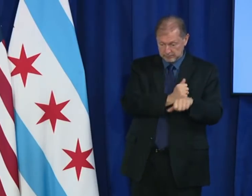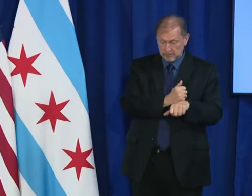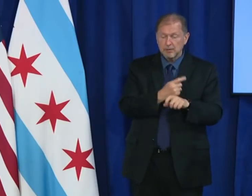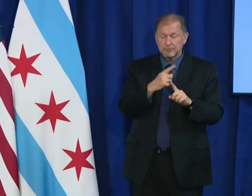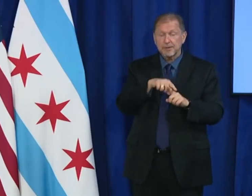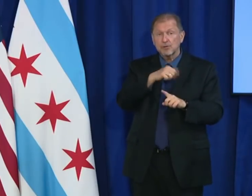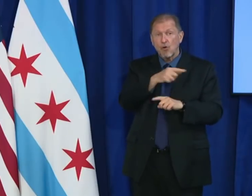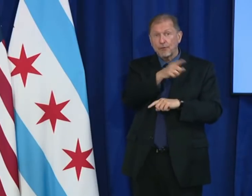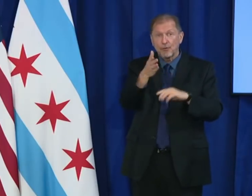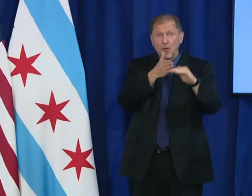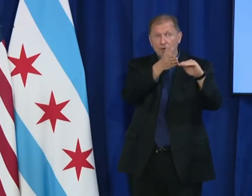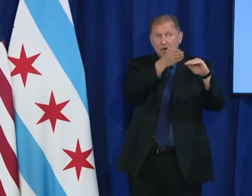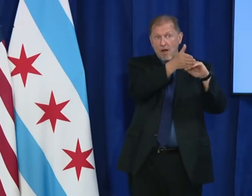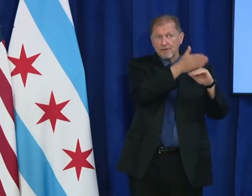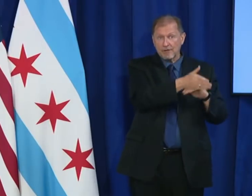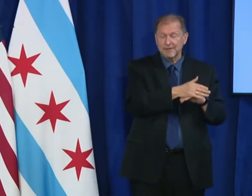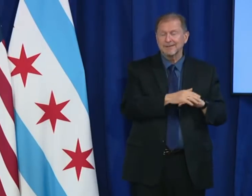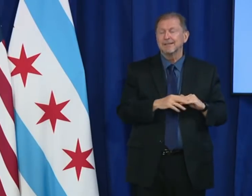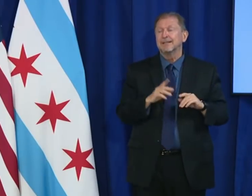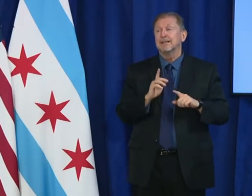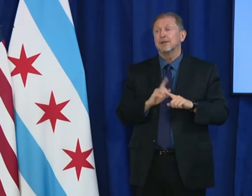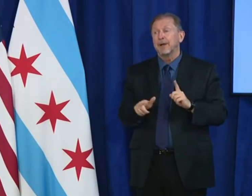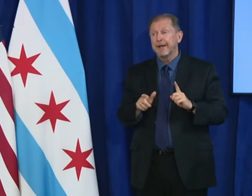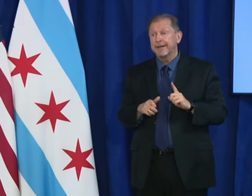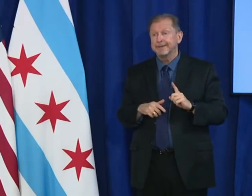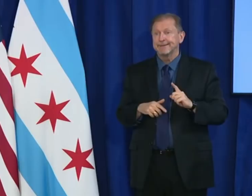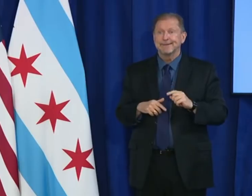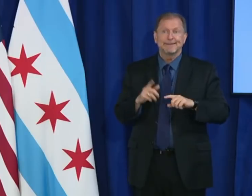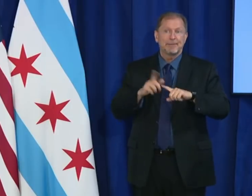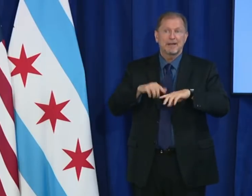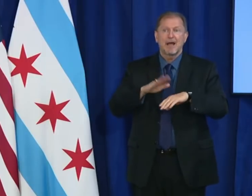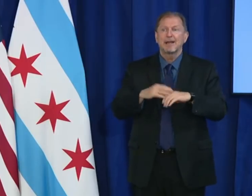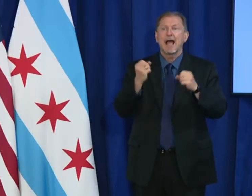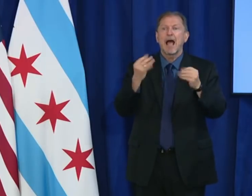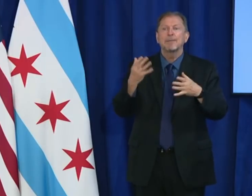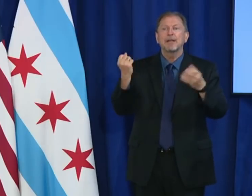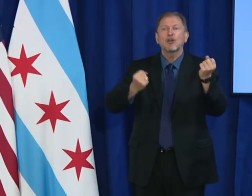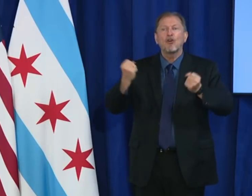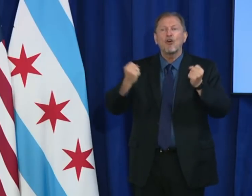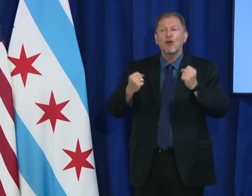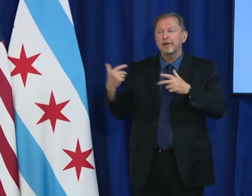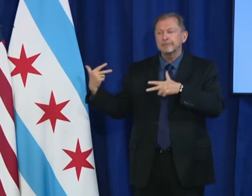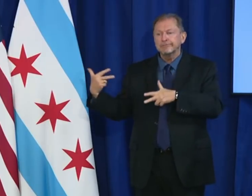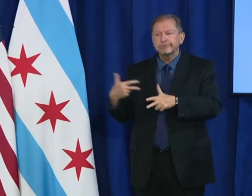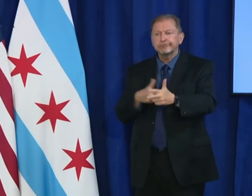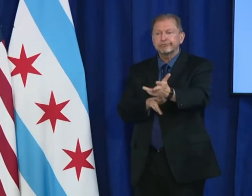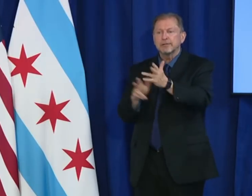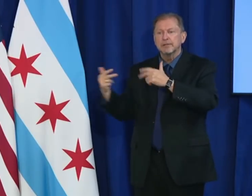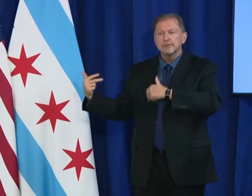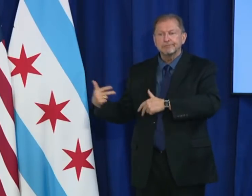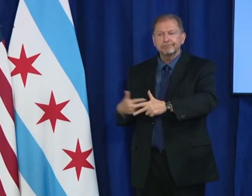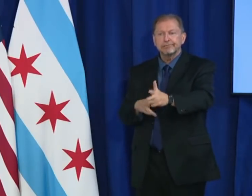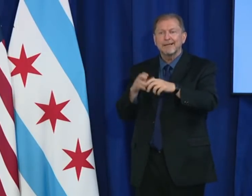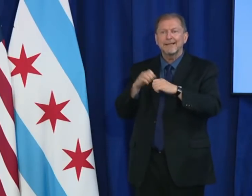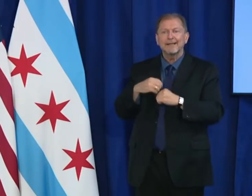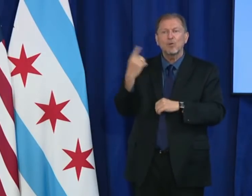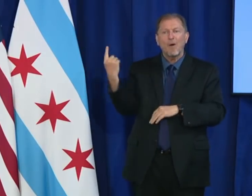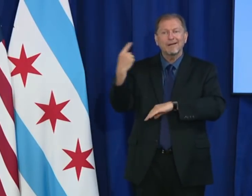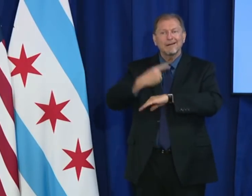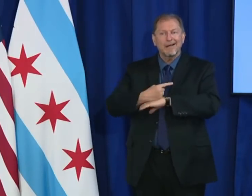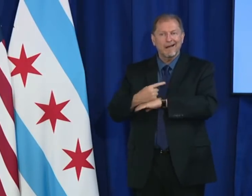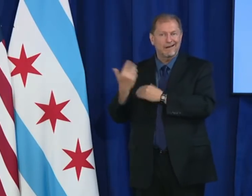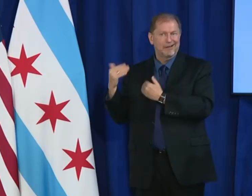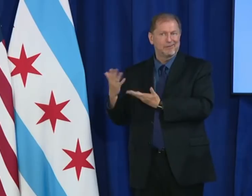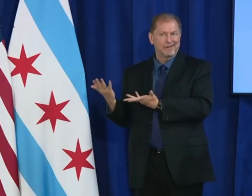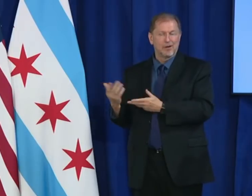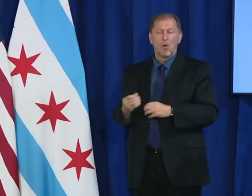comes down to the logistics of how many cars you can move through a drive-through area in one day, or how many people